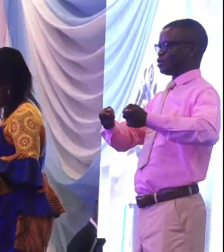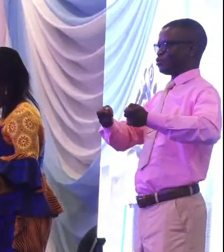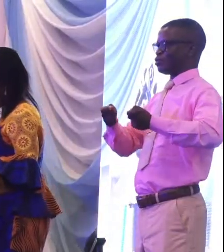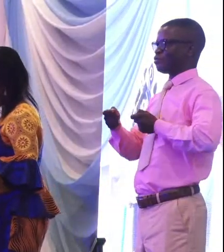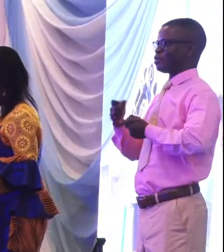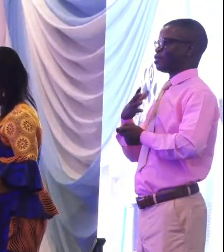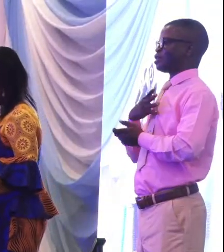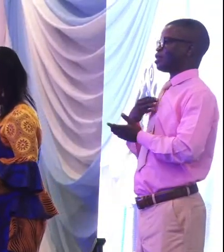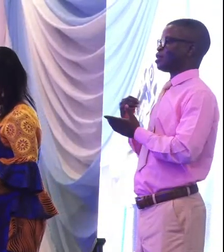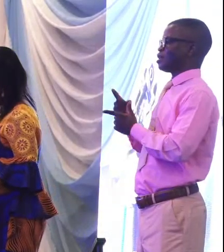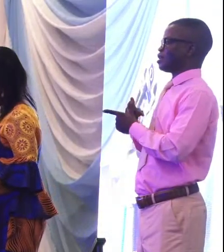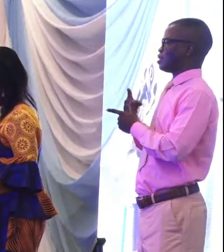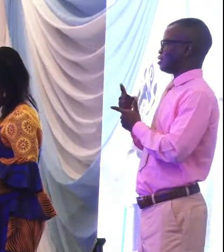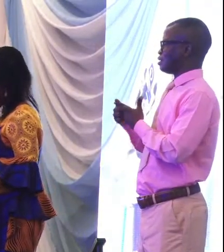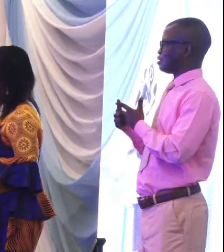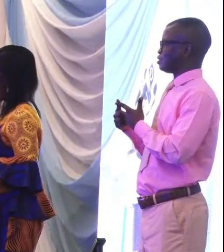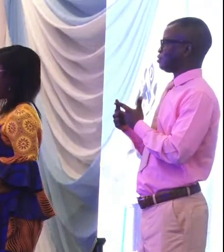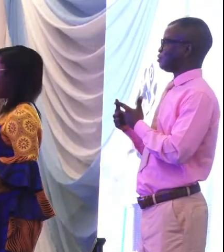And the